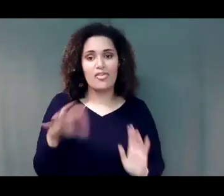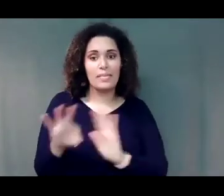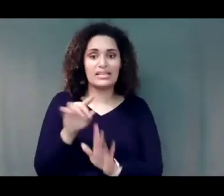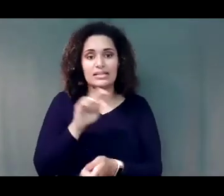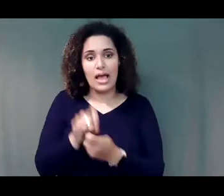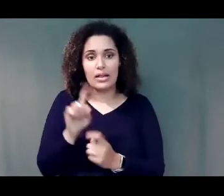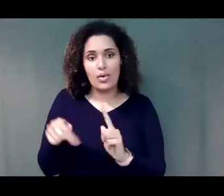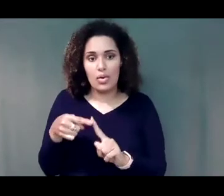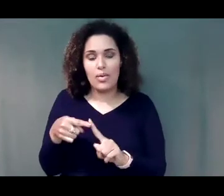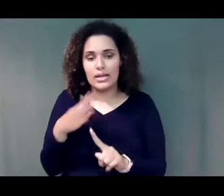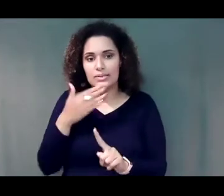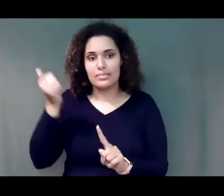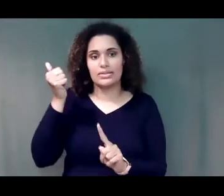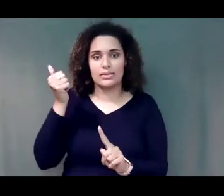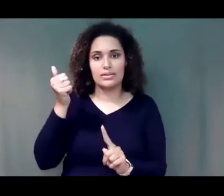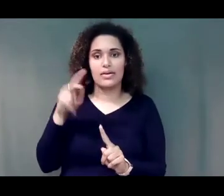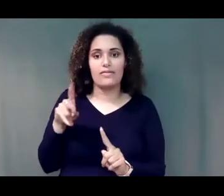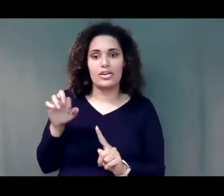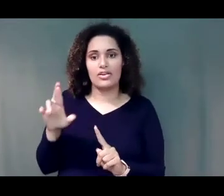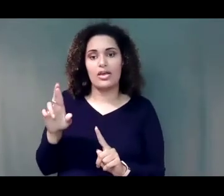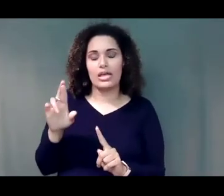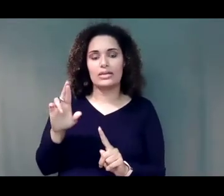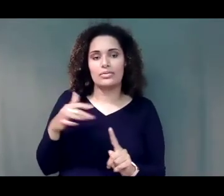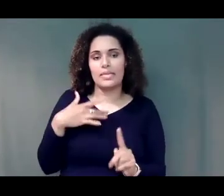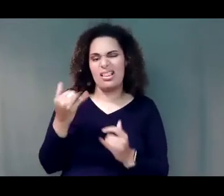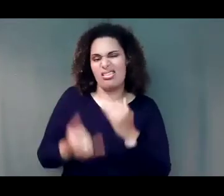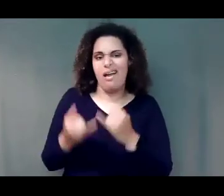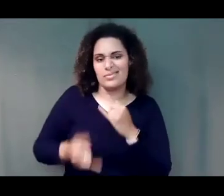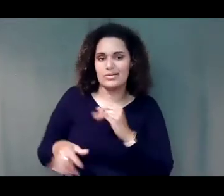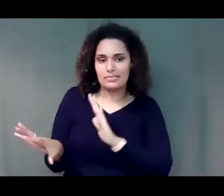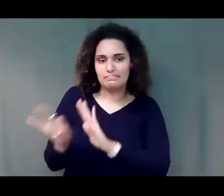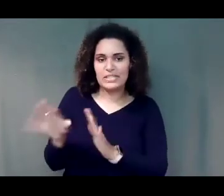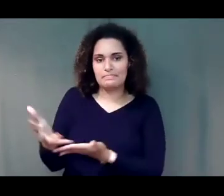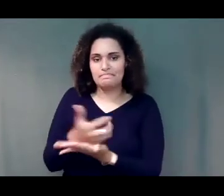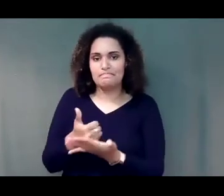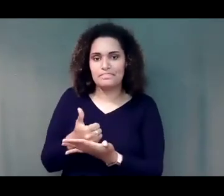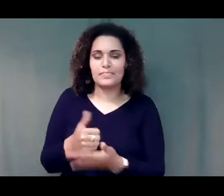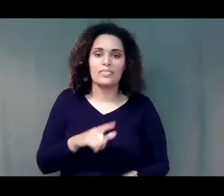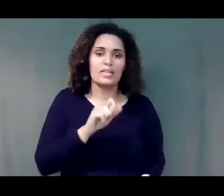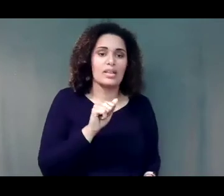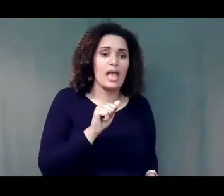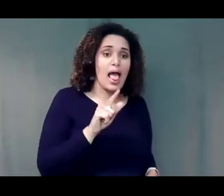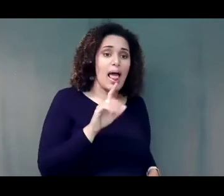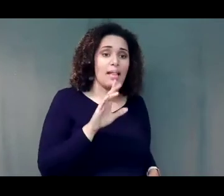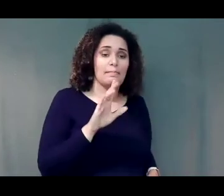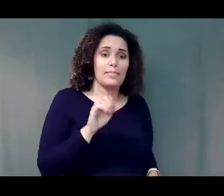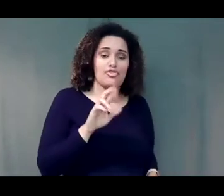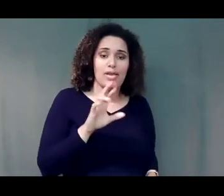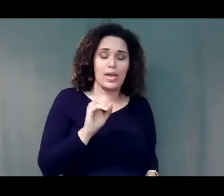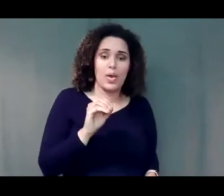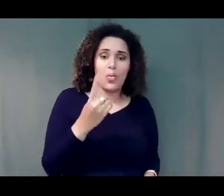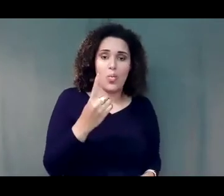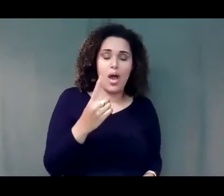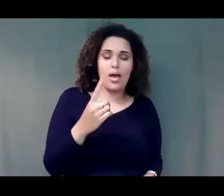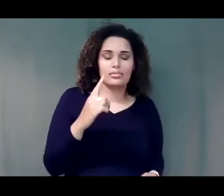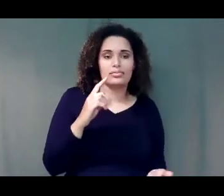be or when it was best, Viognier would be the last of our whites to pick. Yeah. Albarino, it is funny, even just one last note on them in the vineyard,